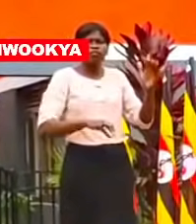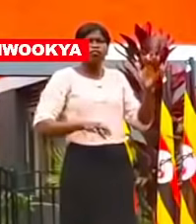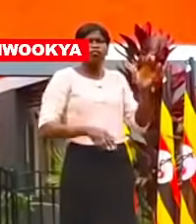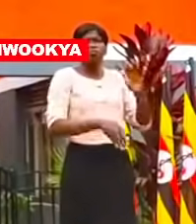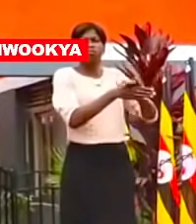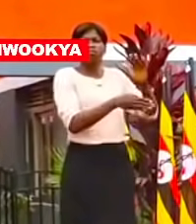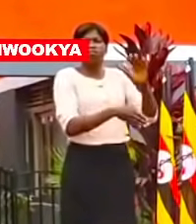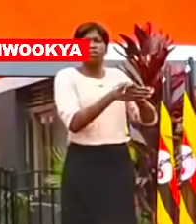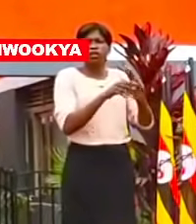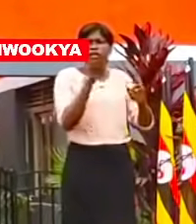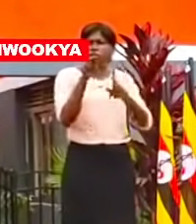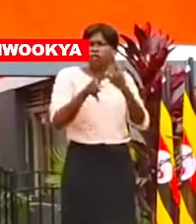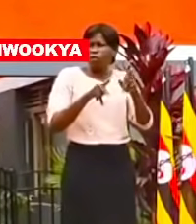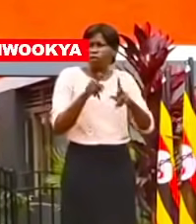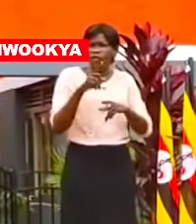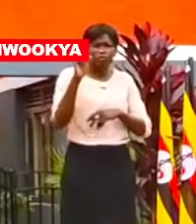because